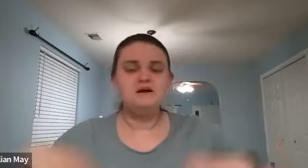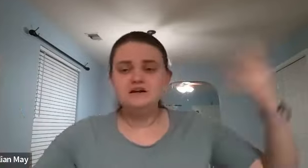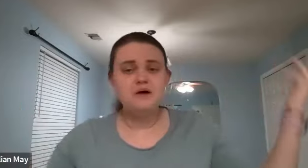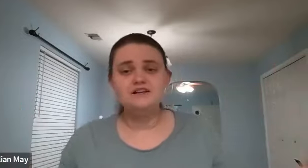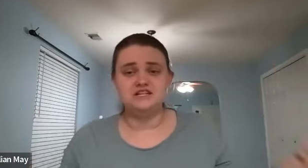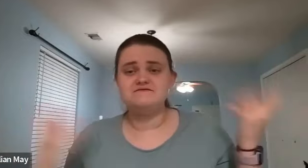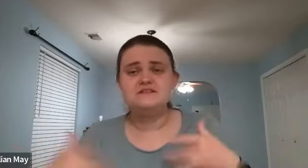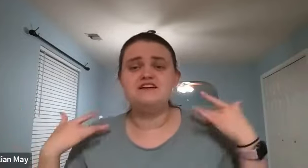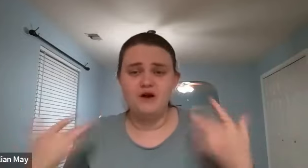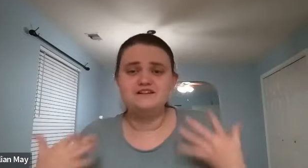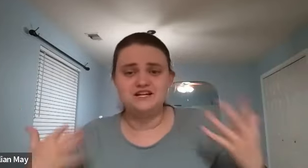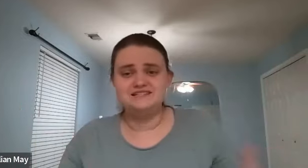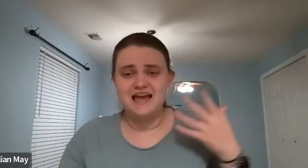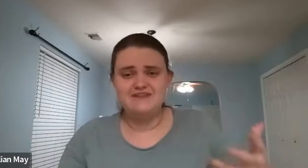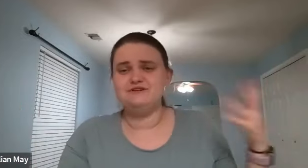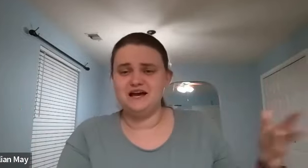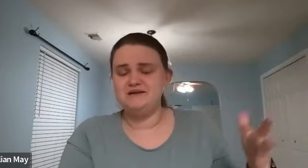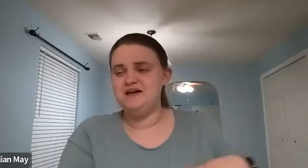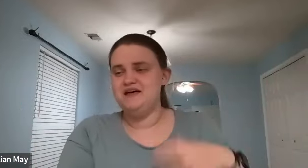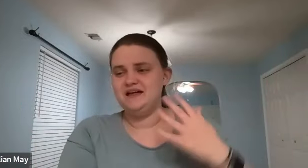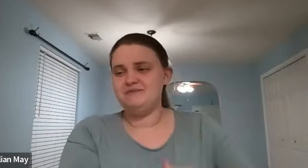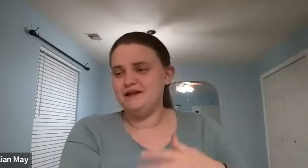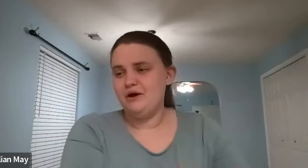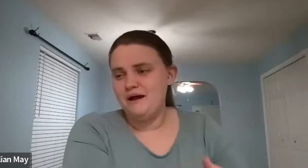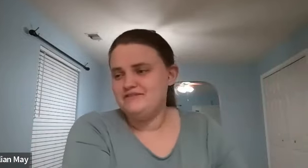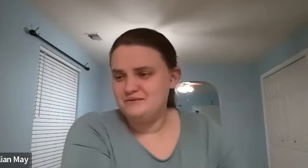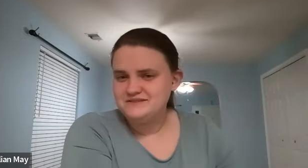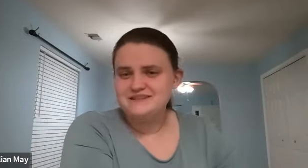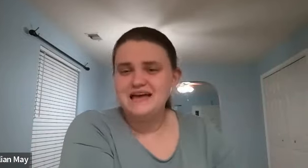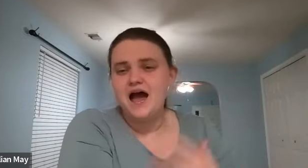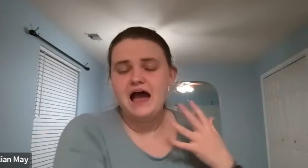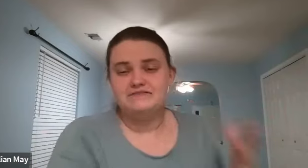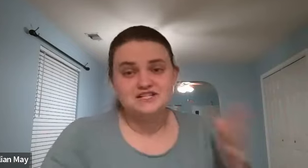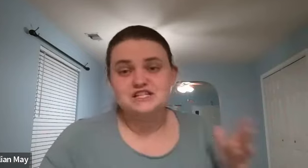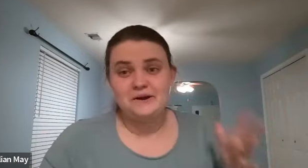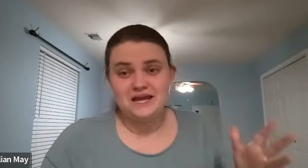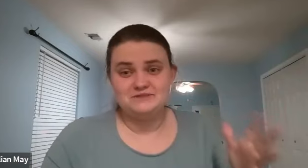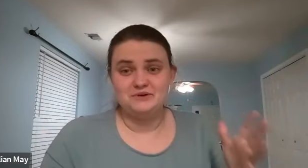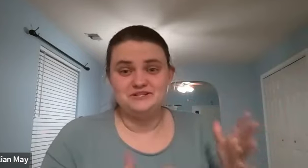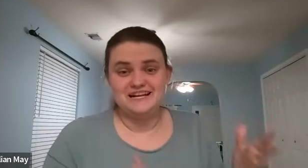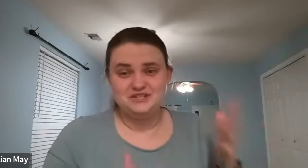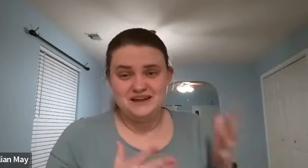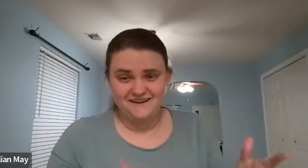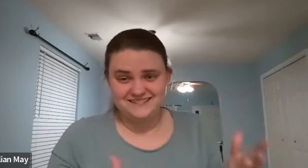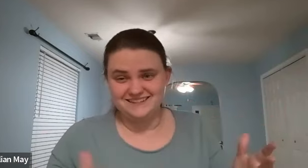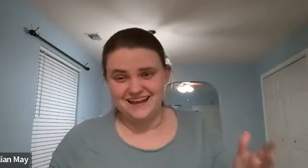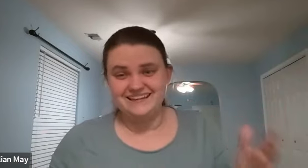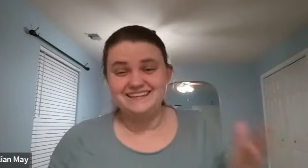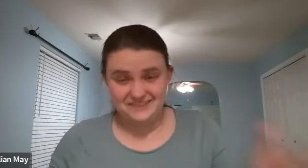not going to apologize. I feel like I apologize every time that I'm like, oh, I think we've done this. That's just how I am as a person. I do that constantly. I get yelled at by